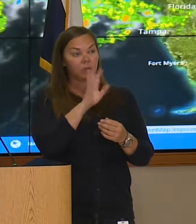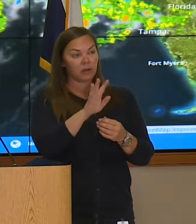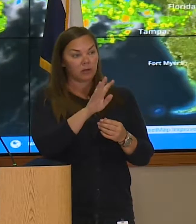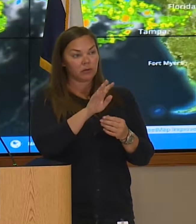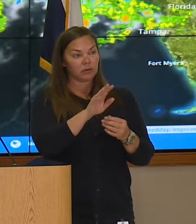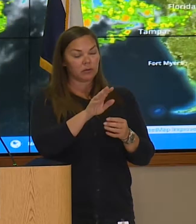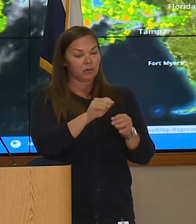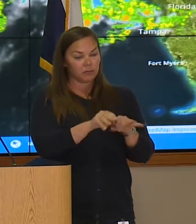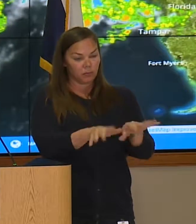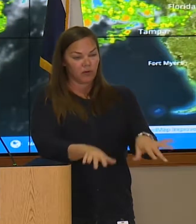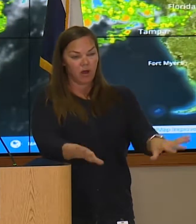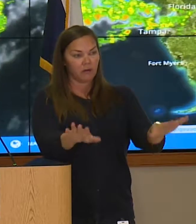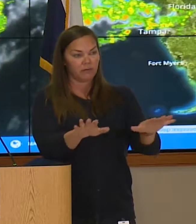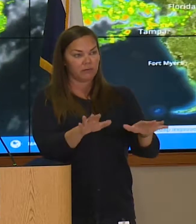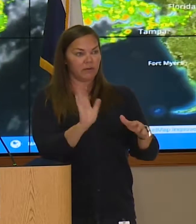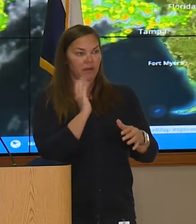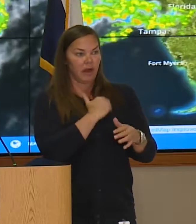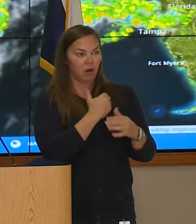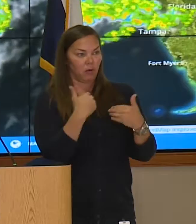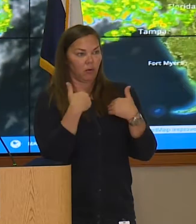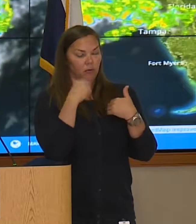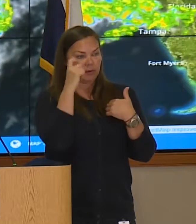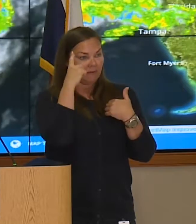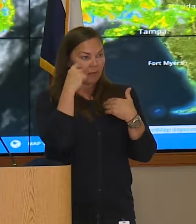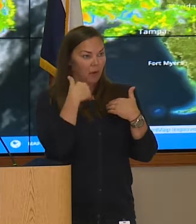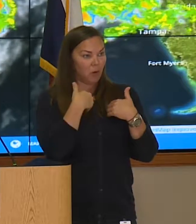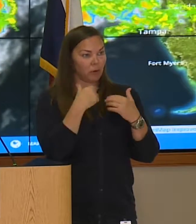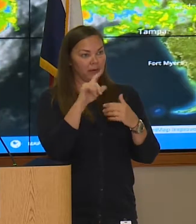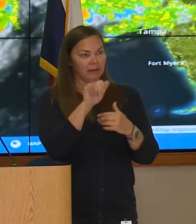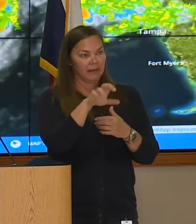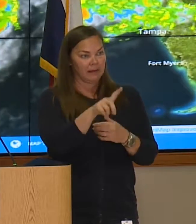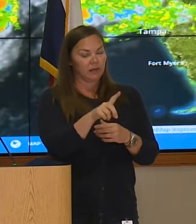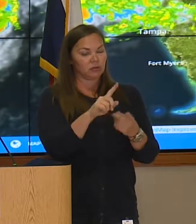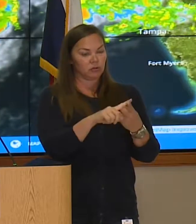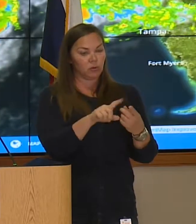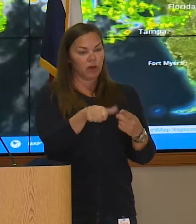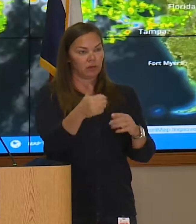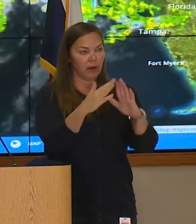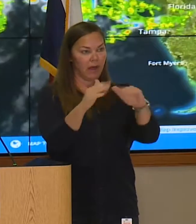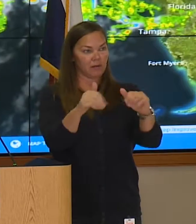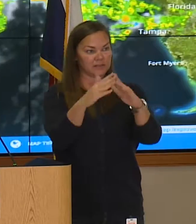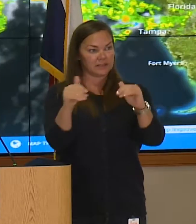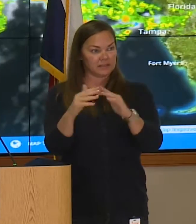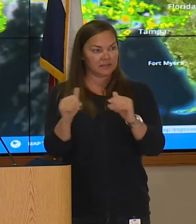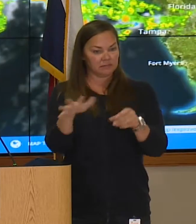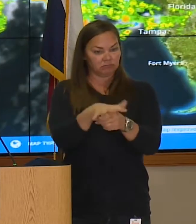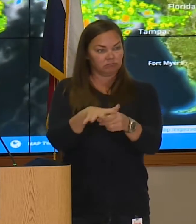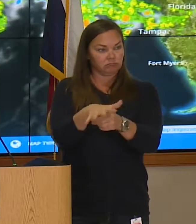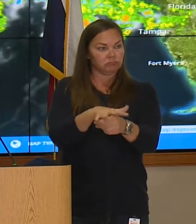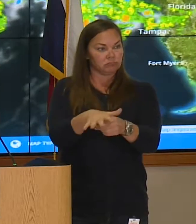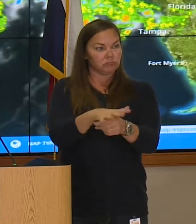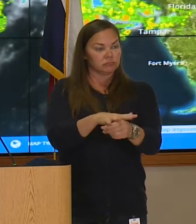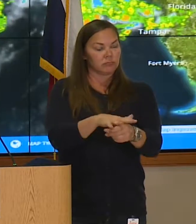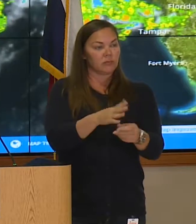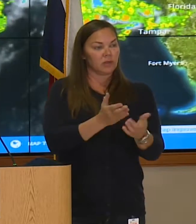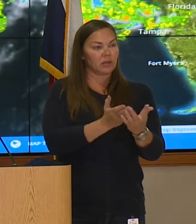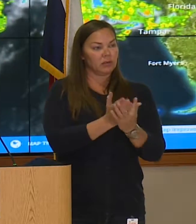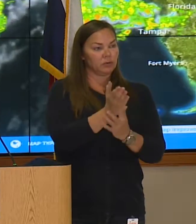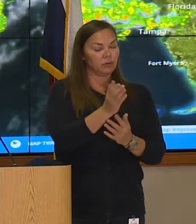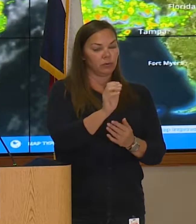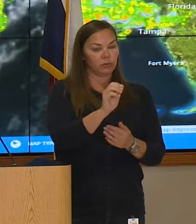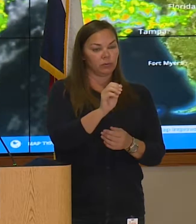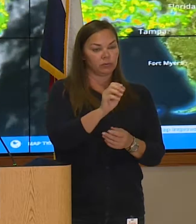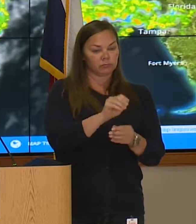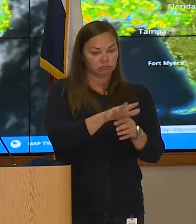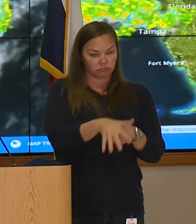of government-owned reservoir land through properties in the vicinity of the spillways and then enter the Barker and Claudine